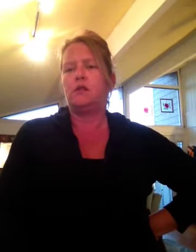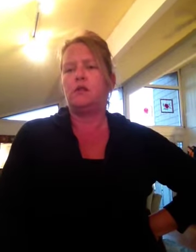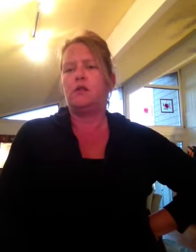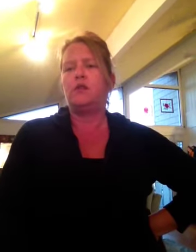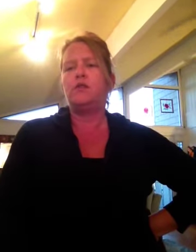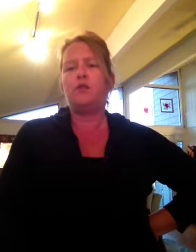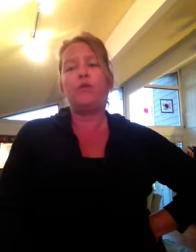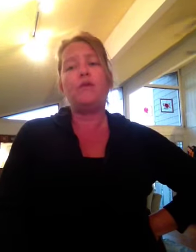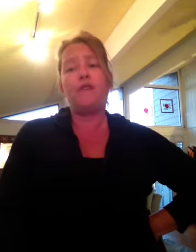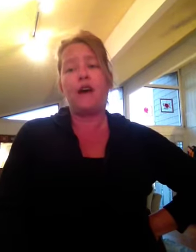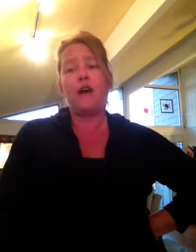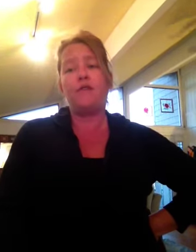Two